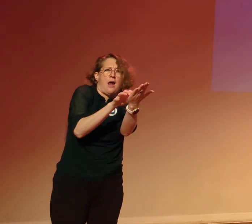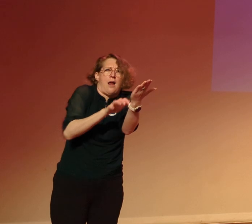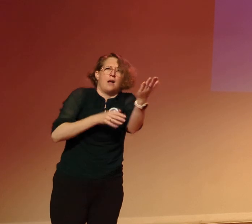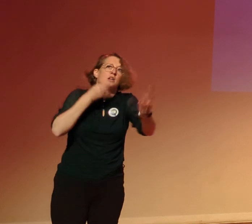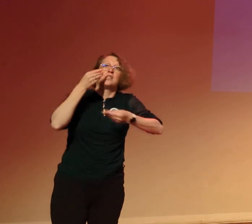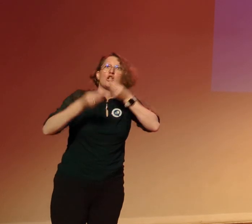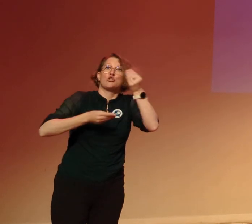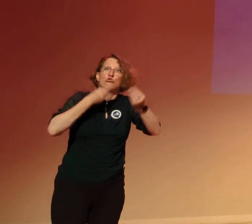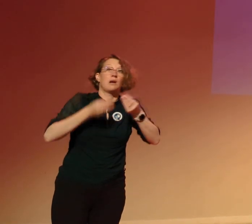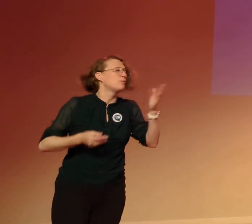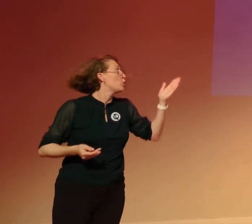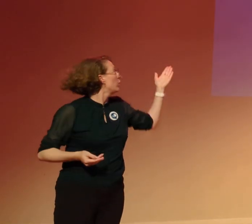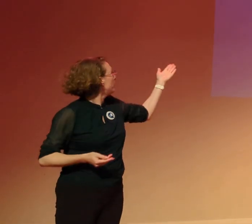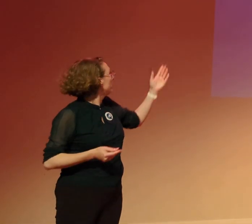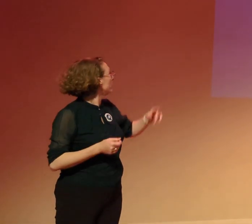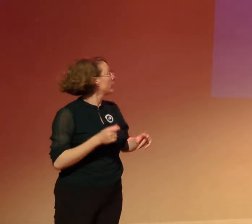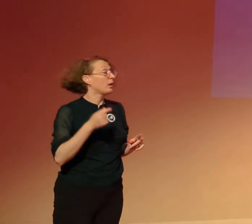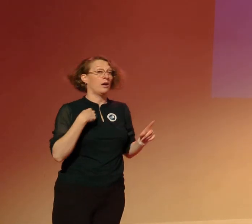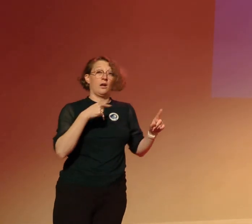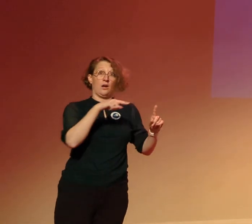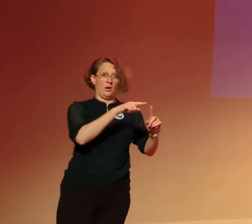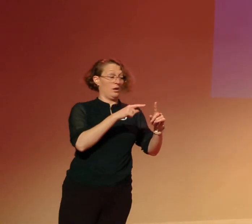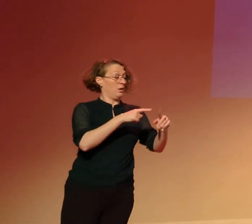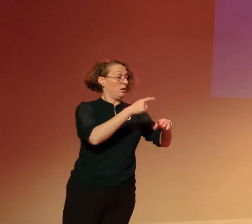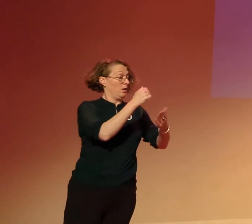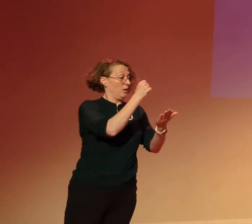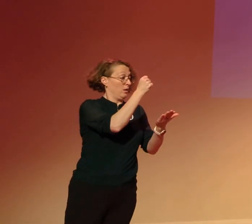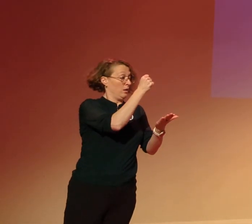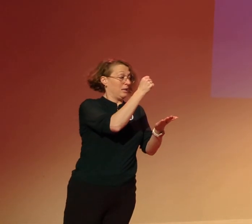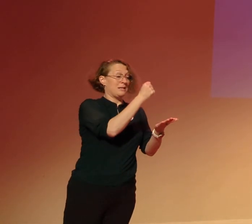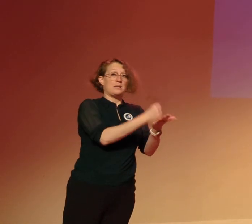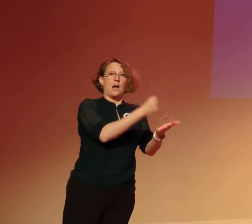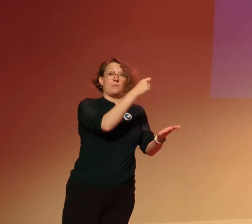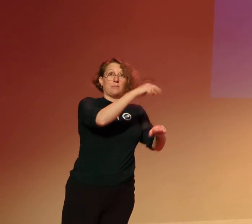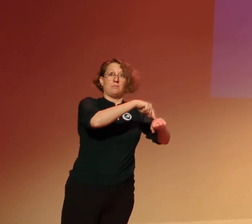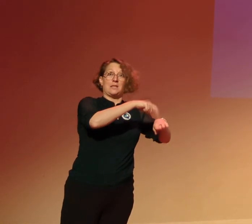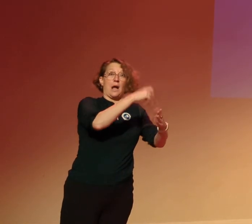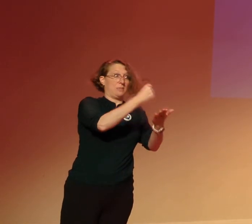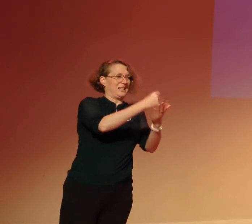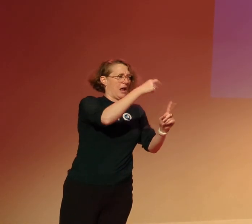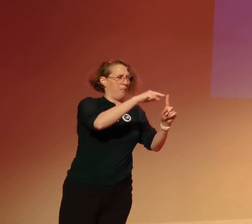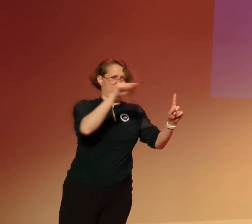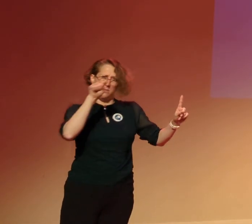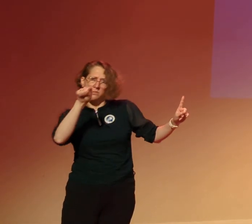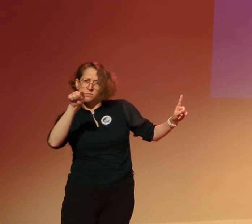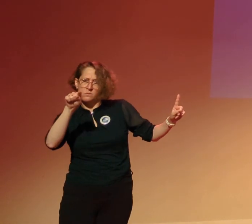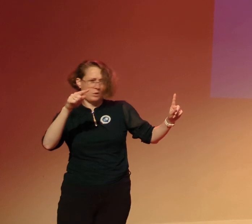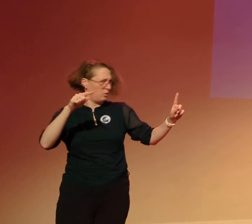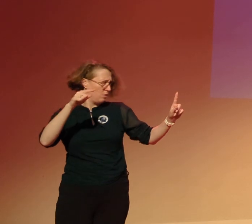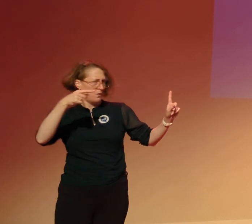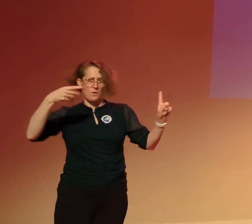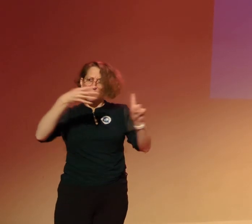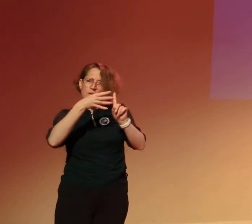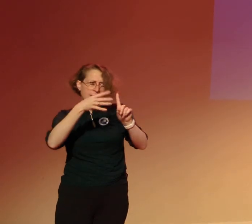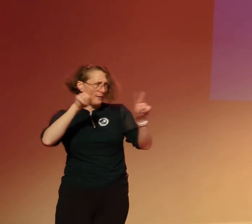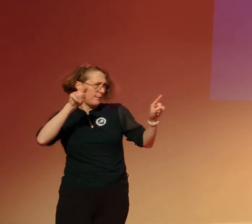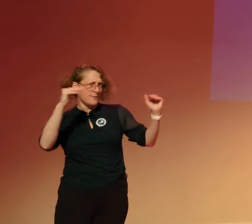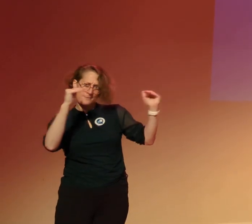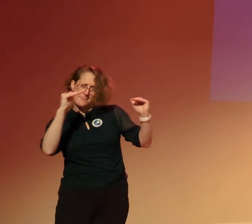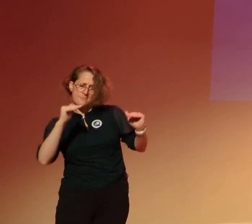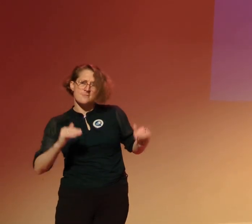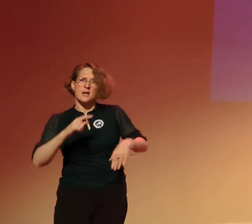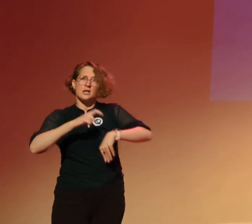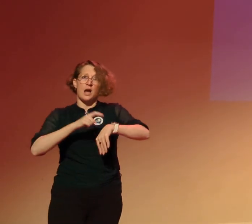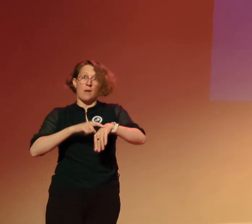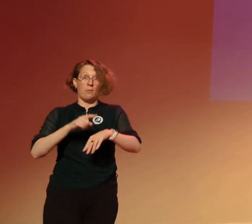have verified the timestamps to within 1/10 of a second accuracy, and it also